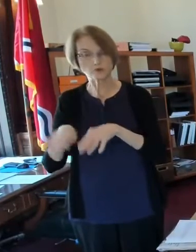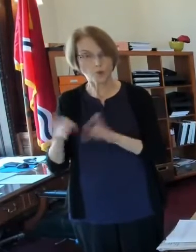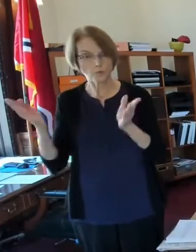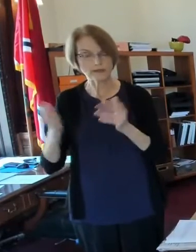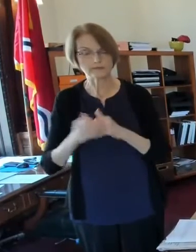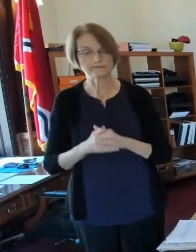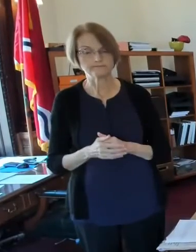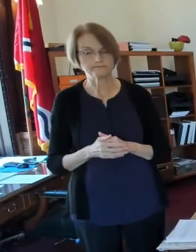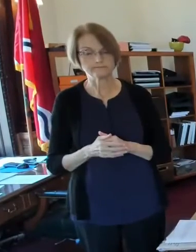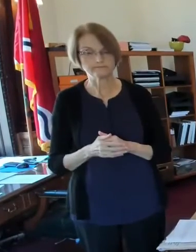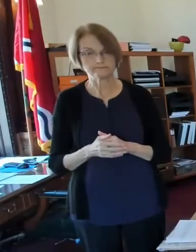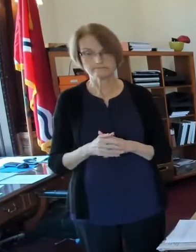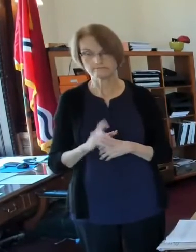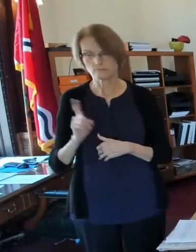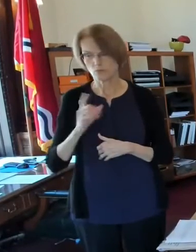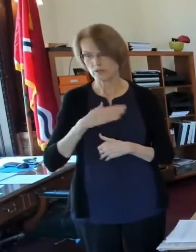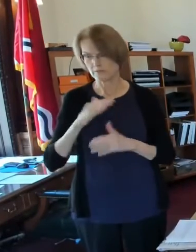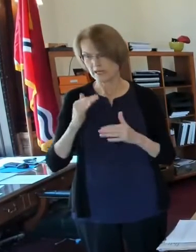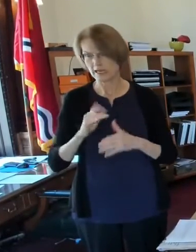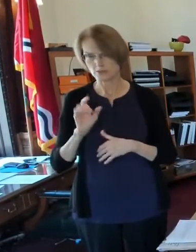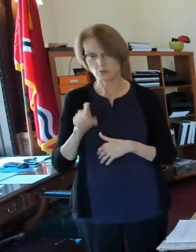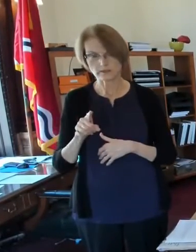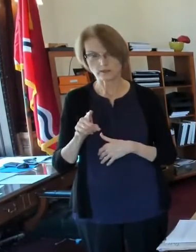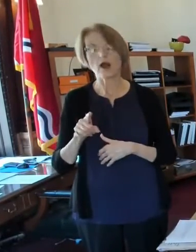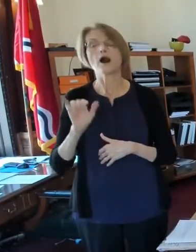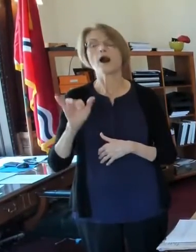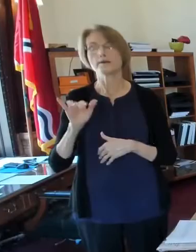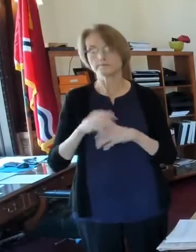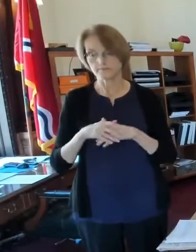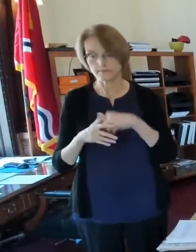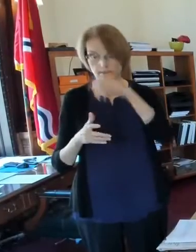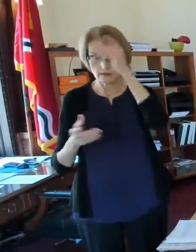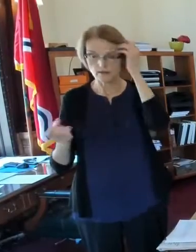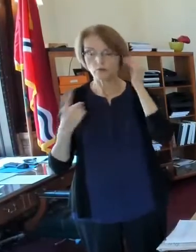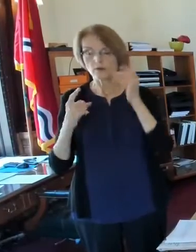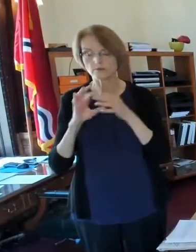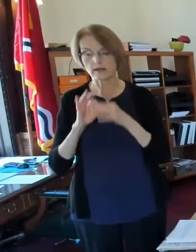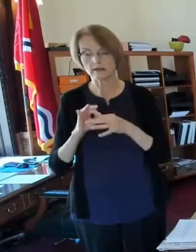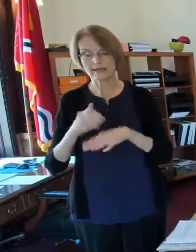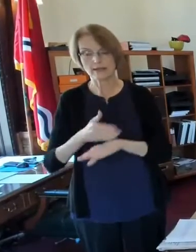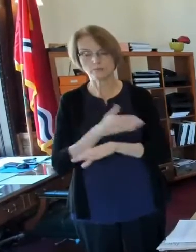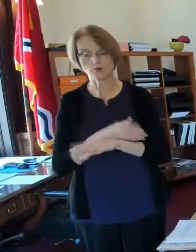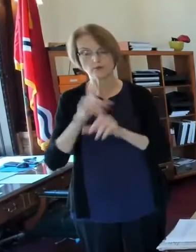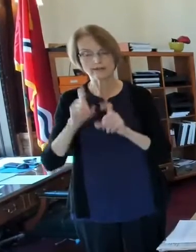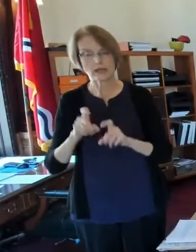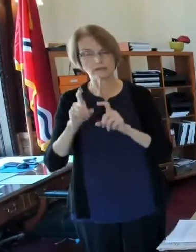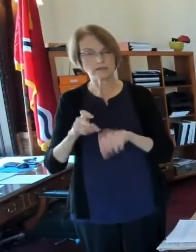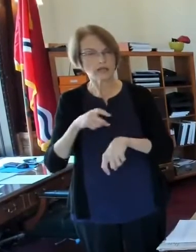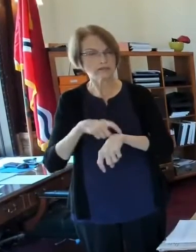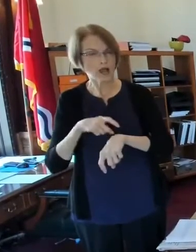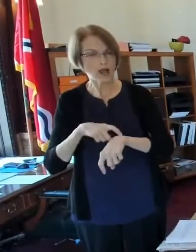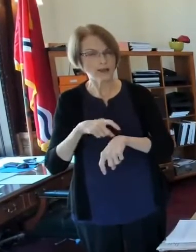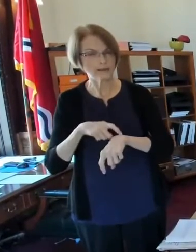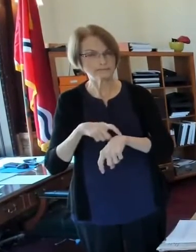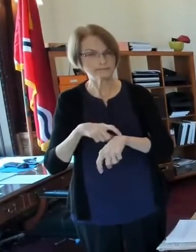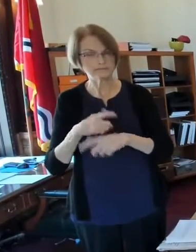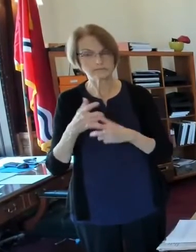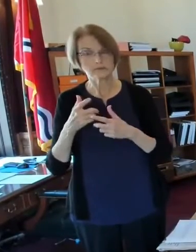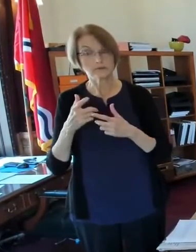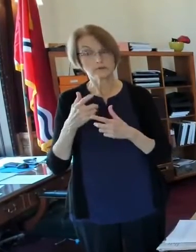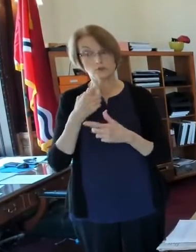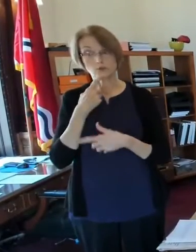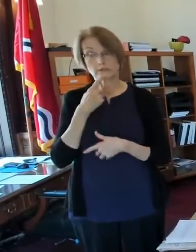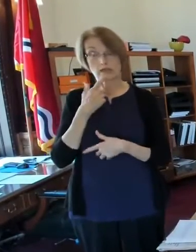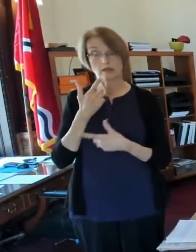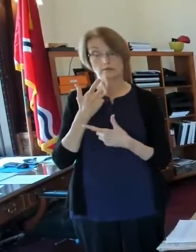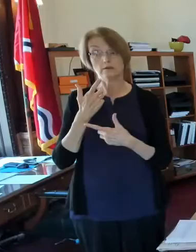What was my next question? Oh, we did get a question about the improved testing time. You mentioned that most tests are coming